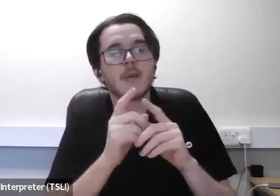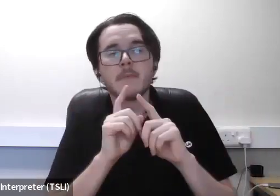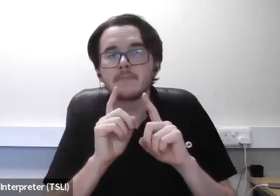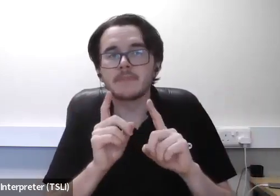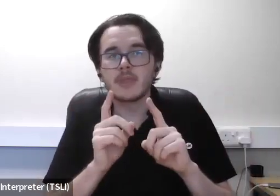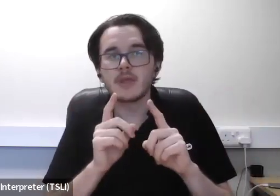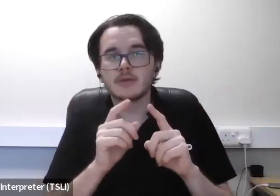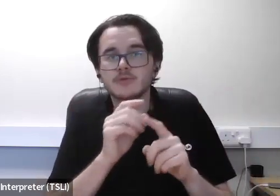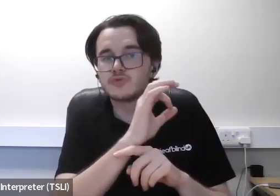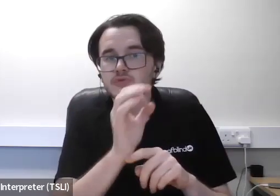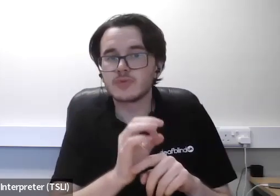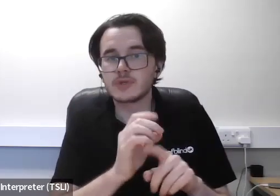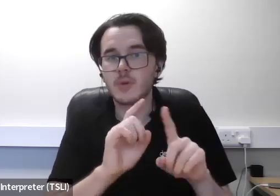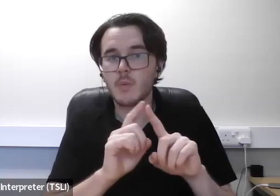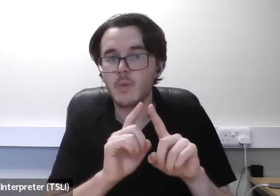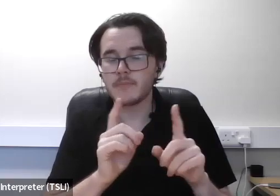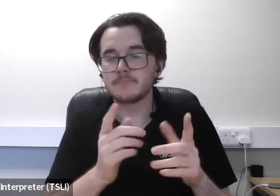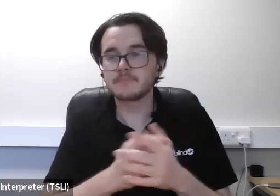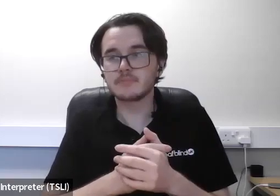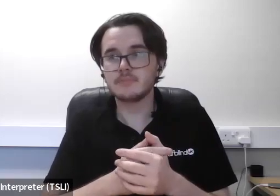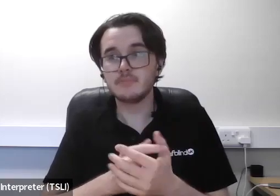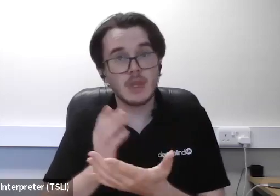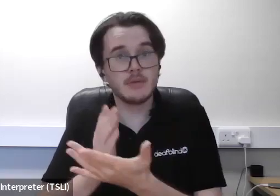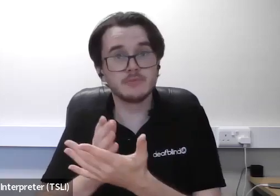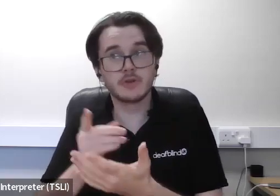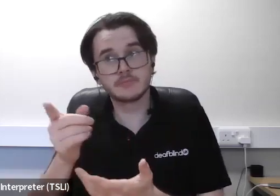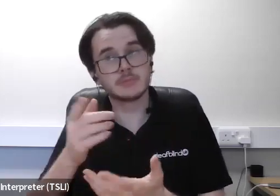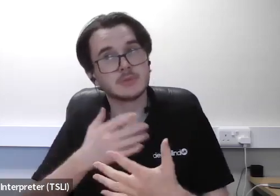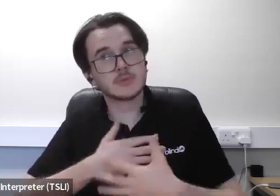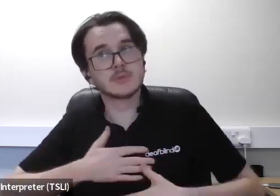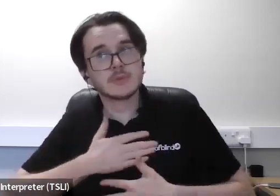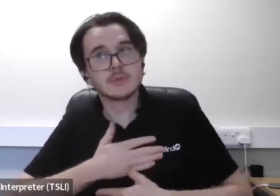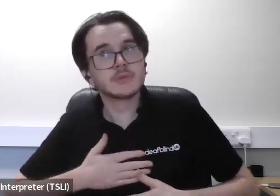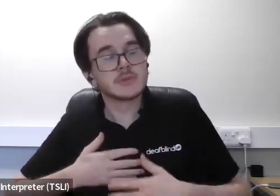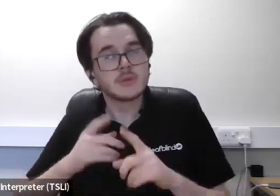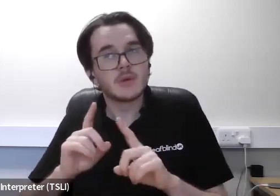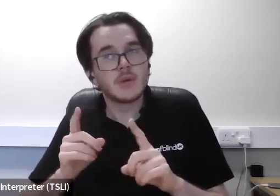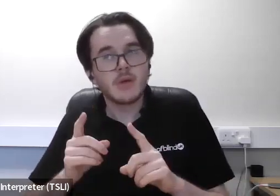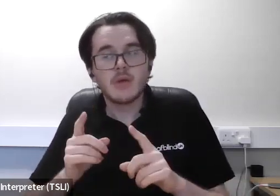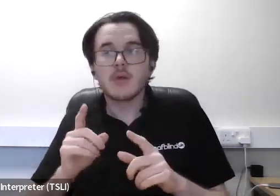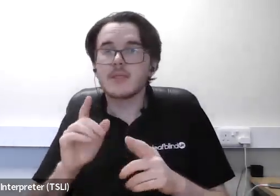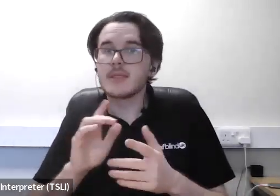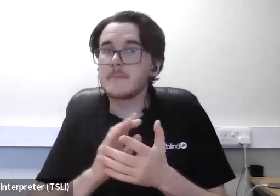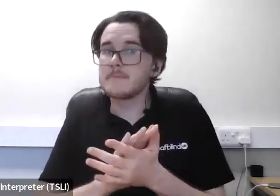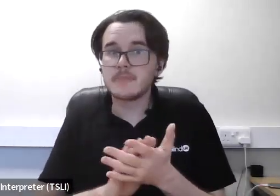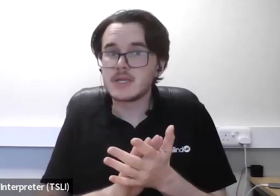And I'm sure it will concern you as much as it concerned us to learn that no less